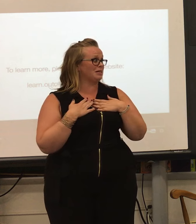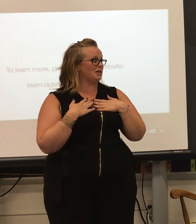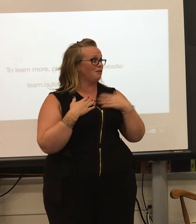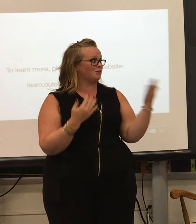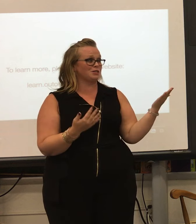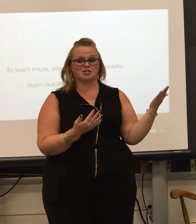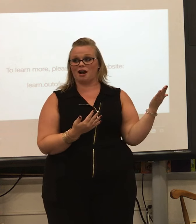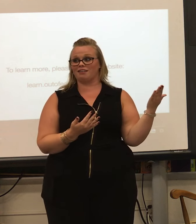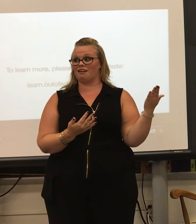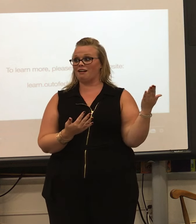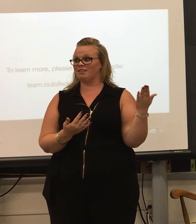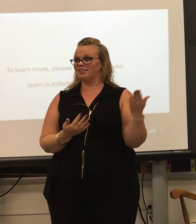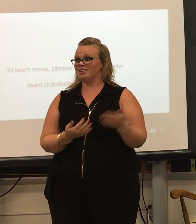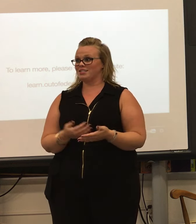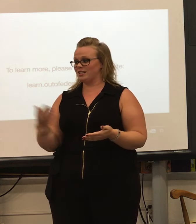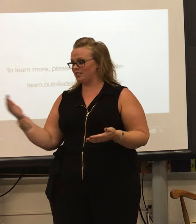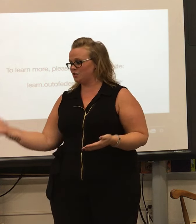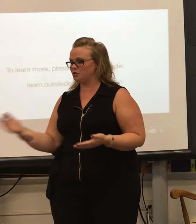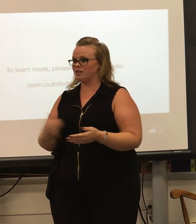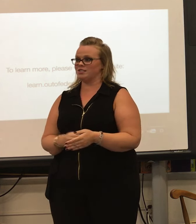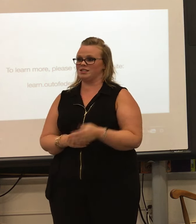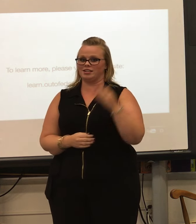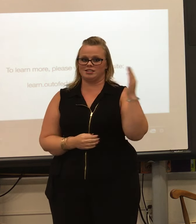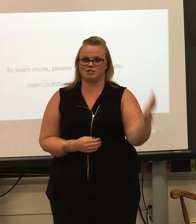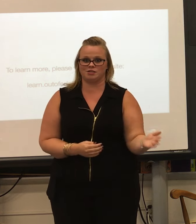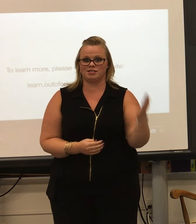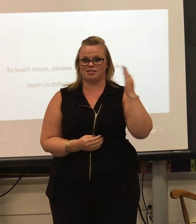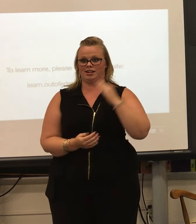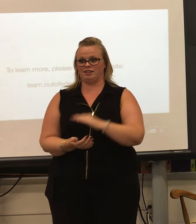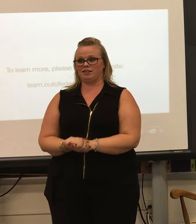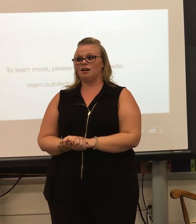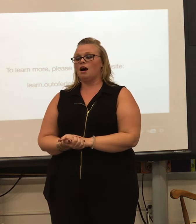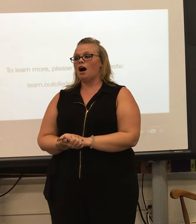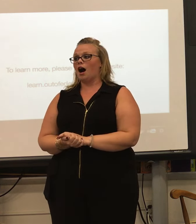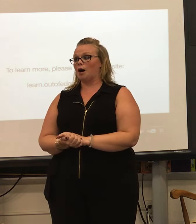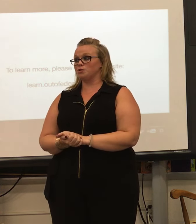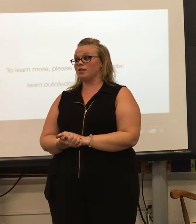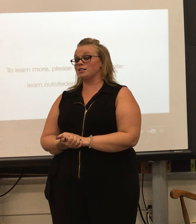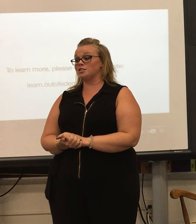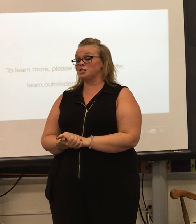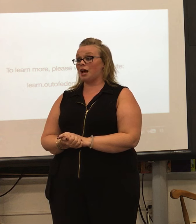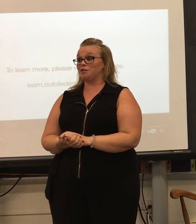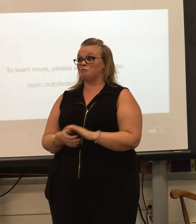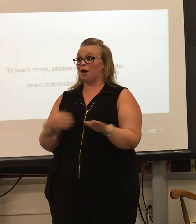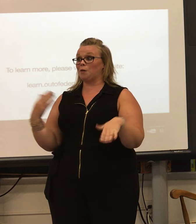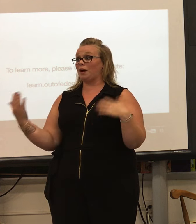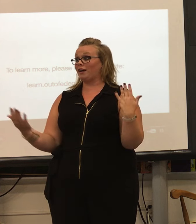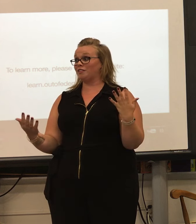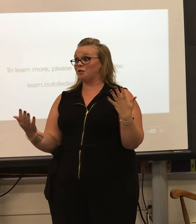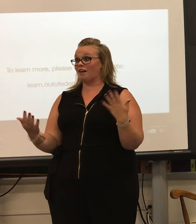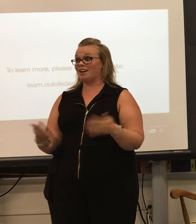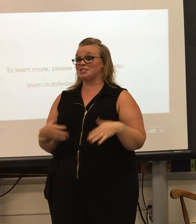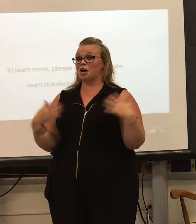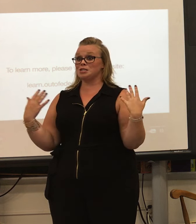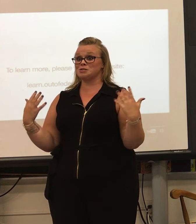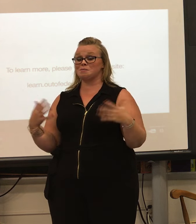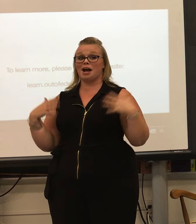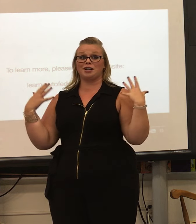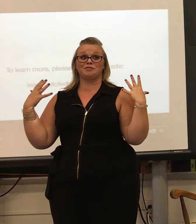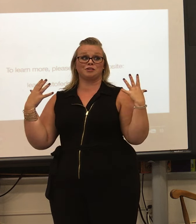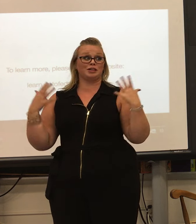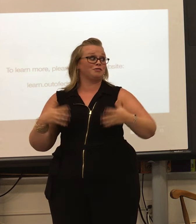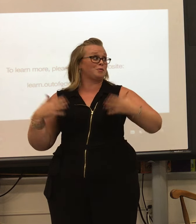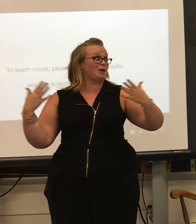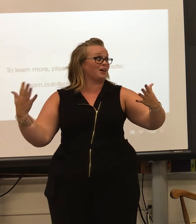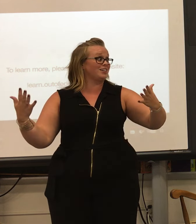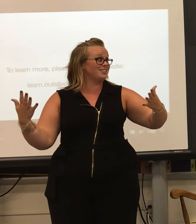there's not going to be myself or Miss Drawdy there to say, did you do this tonight? Did you do this tonight? So that's just kind of my way of doing that. And yeah, it's also some